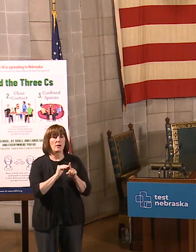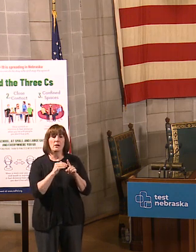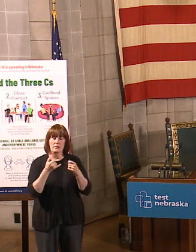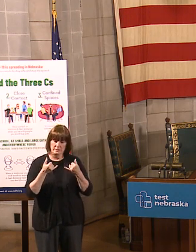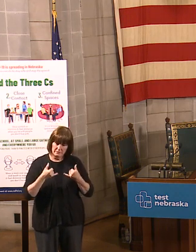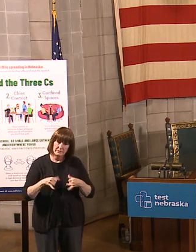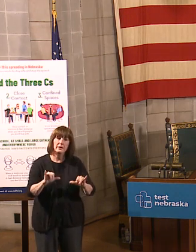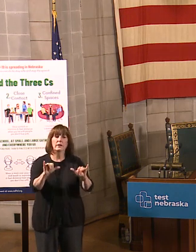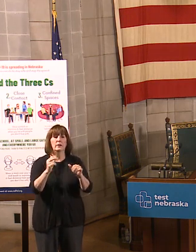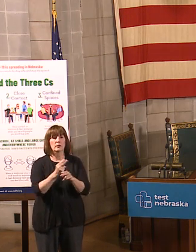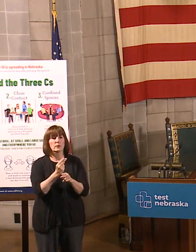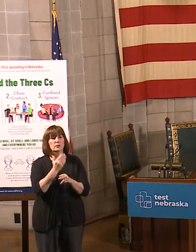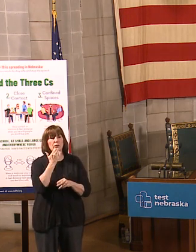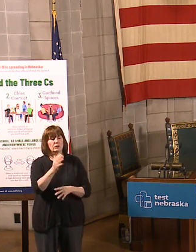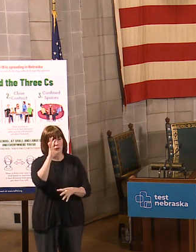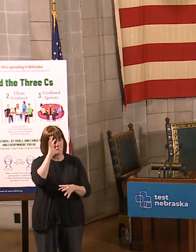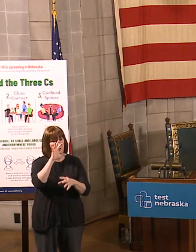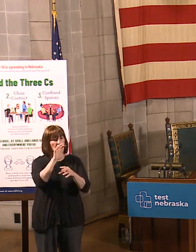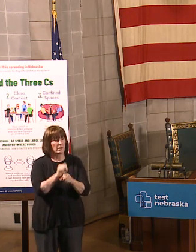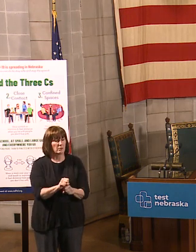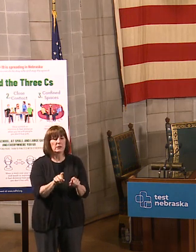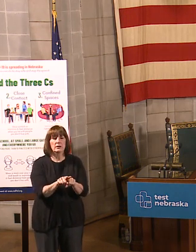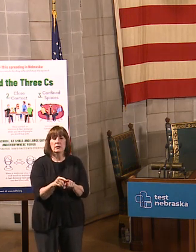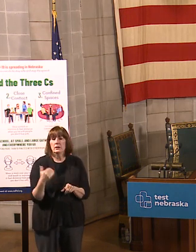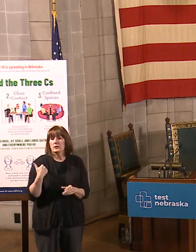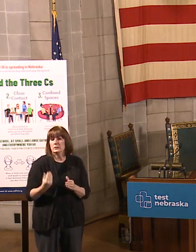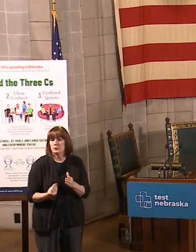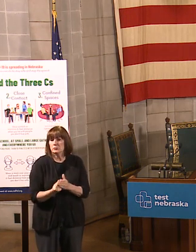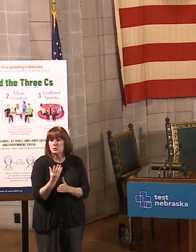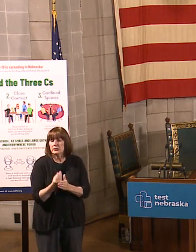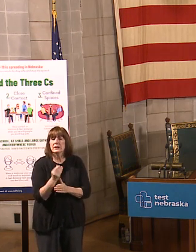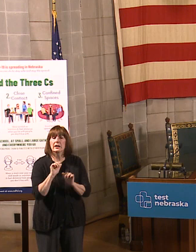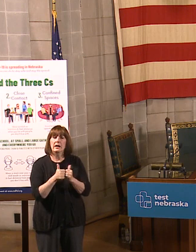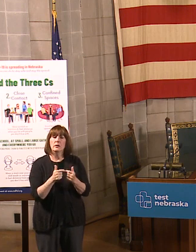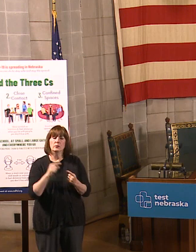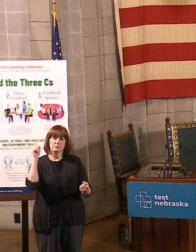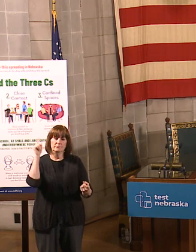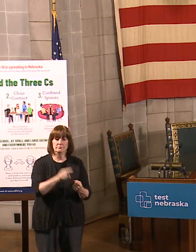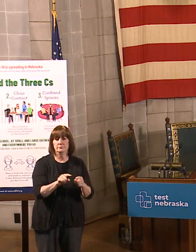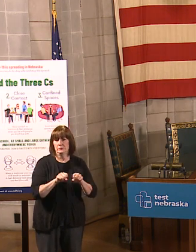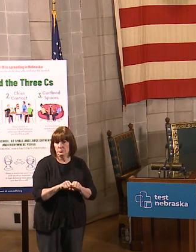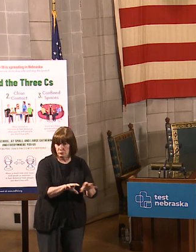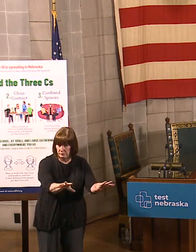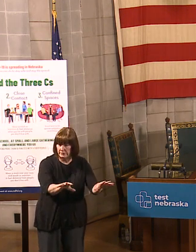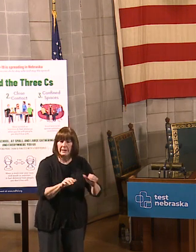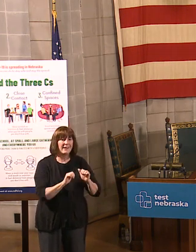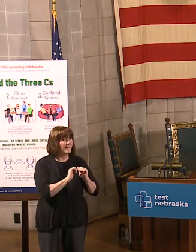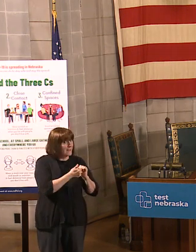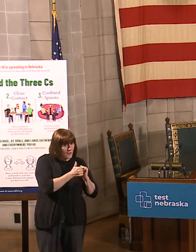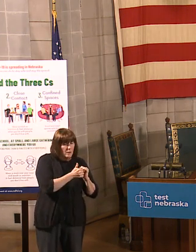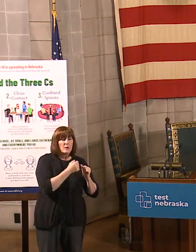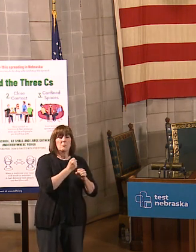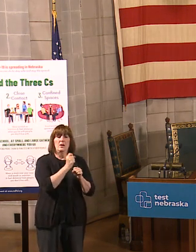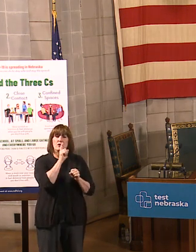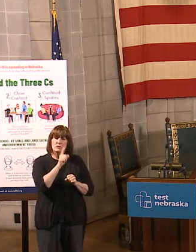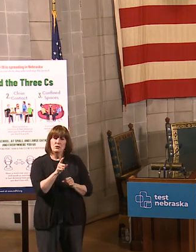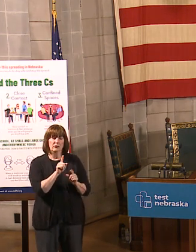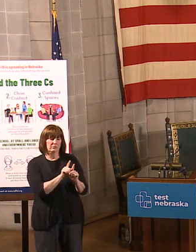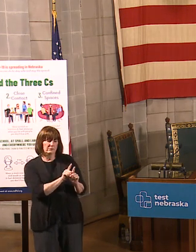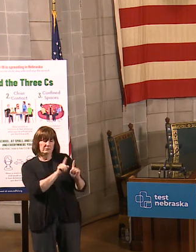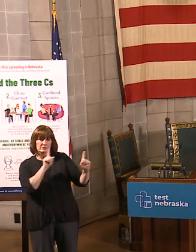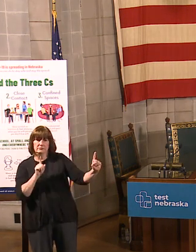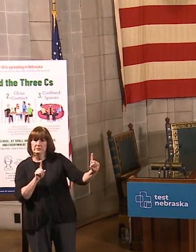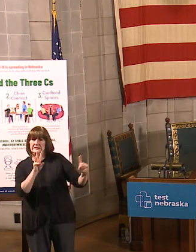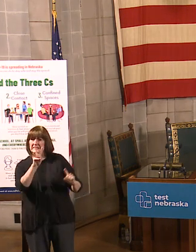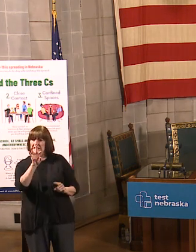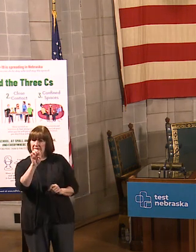to use the good habits we learned last spring with regard to how to slow the spread of the virus. It starts with making sure that you're trying to keep that 6 foot of distance